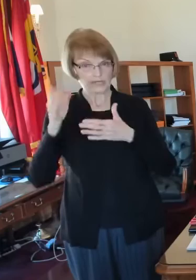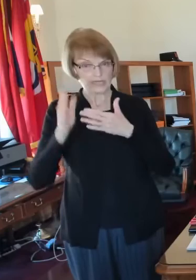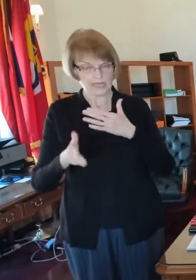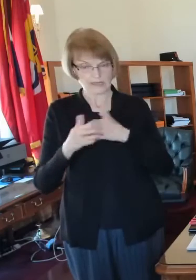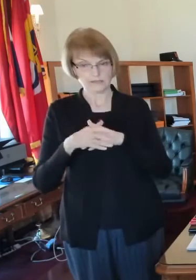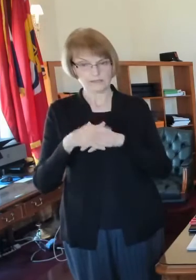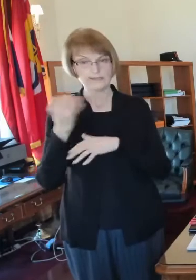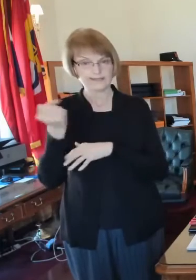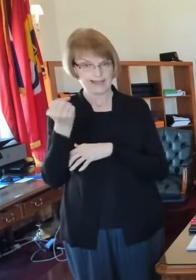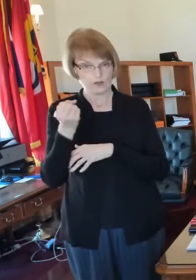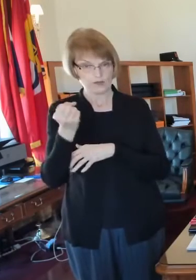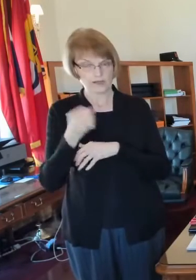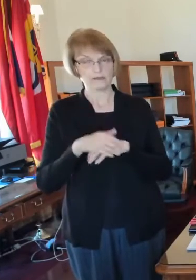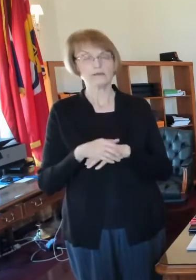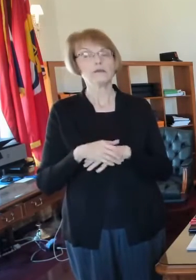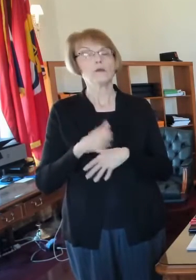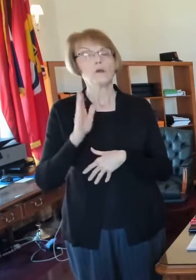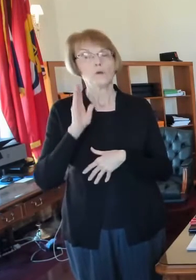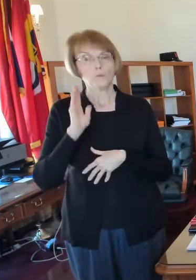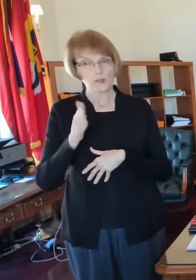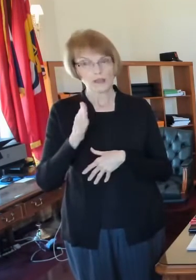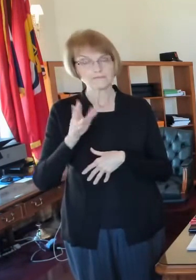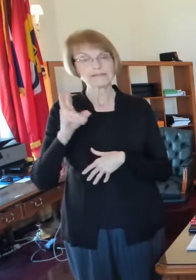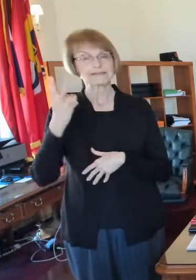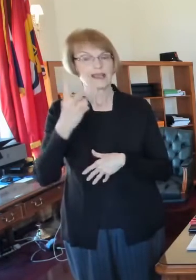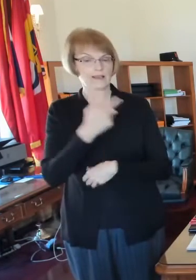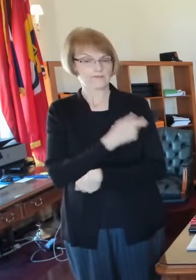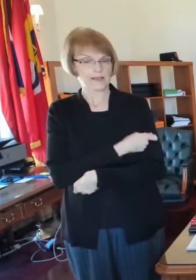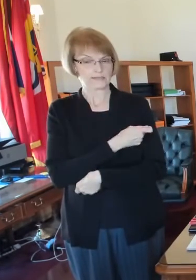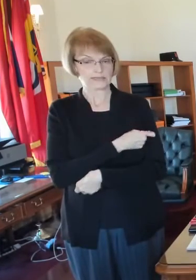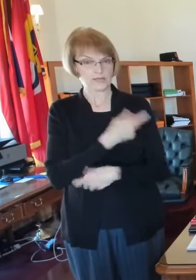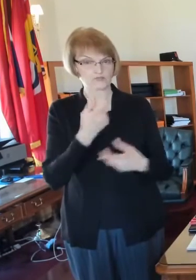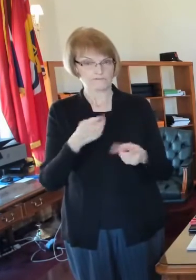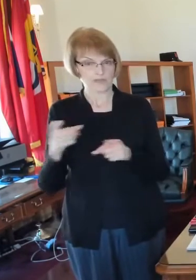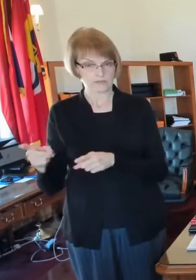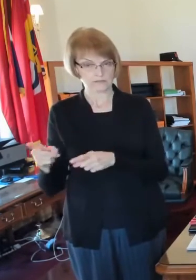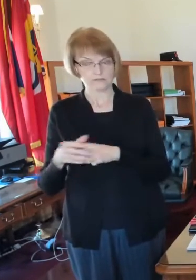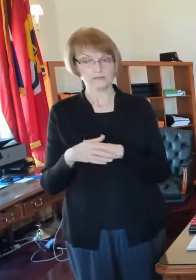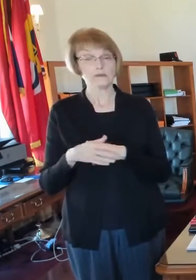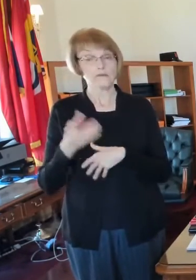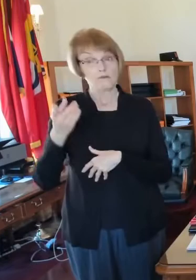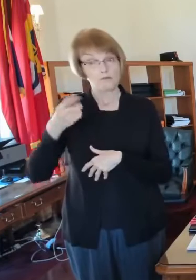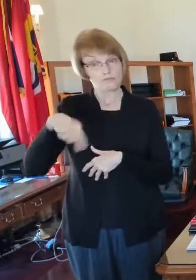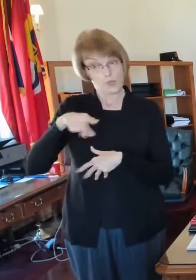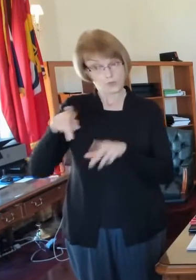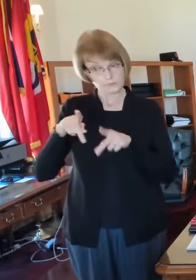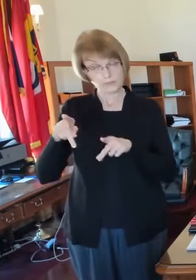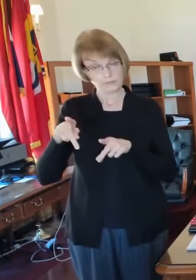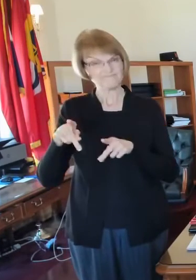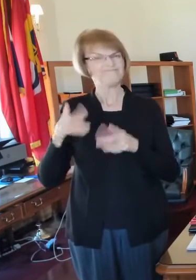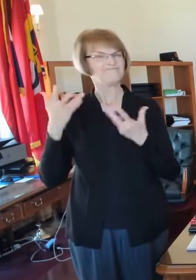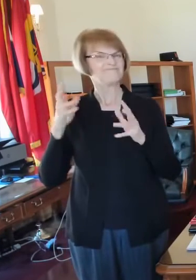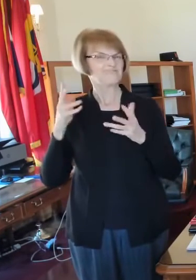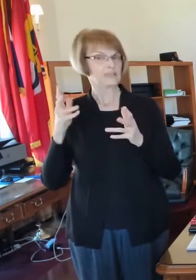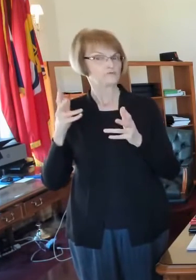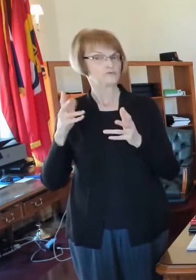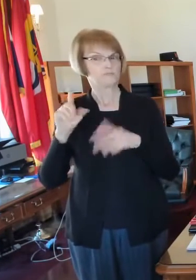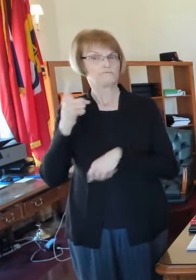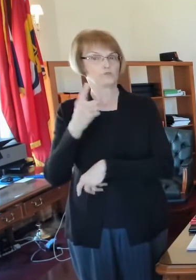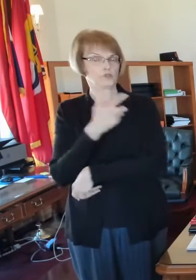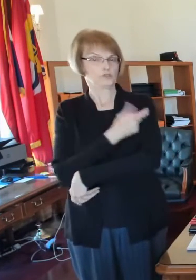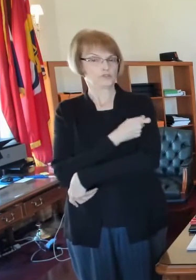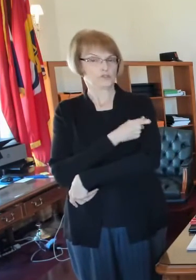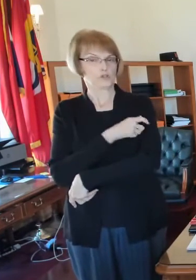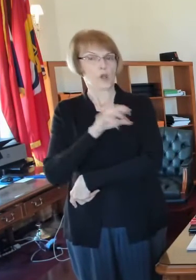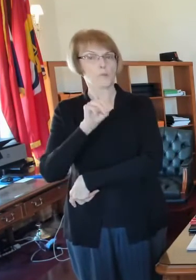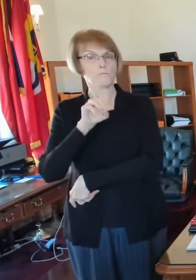on Saturday, we are doing a second vaccination event, and that is for those people who got their first